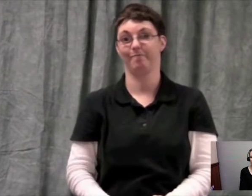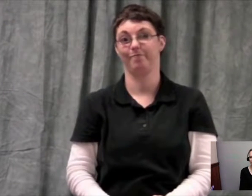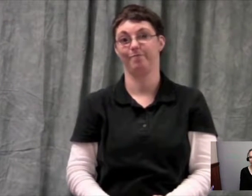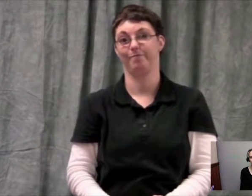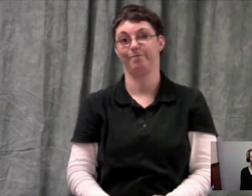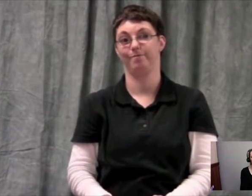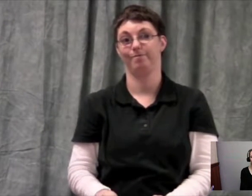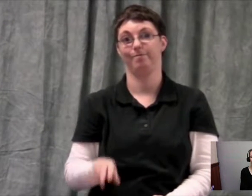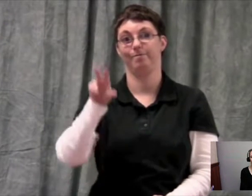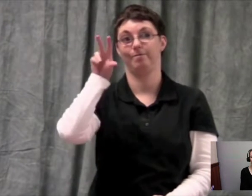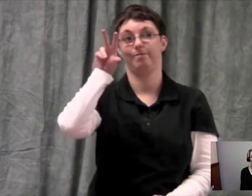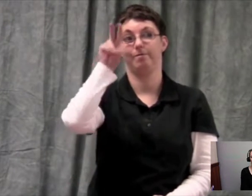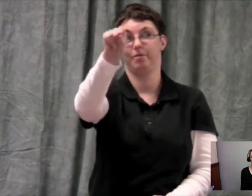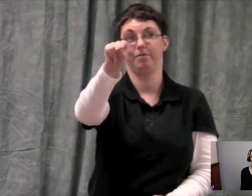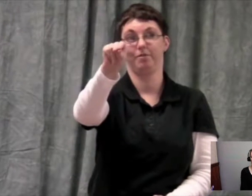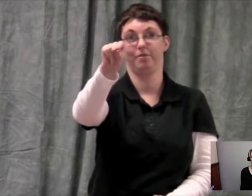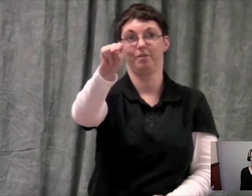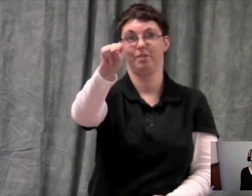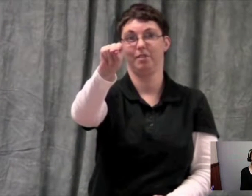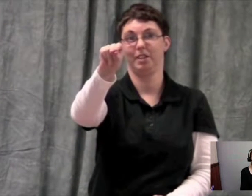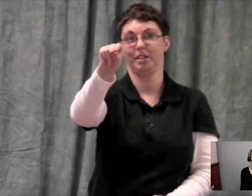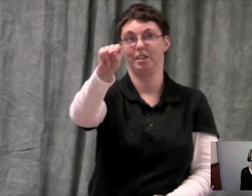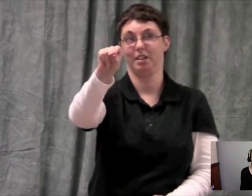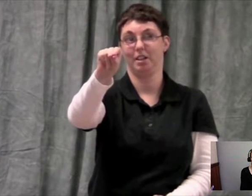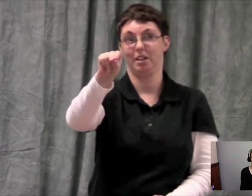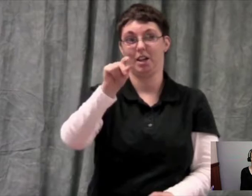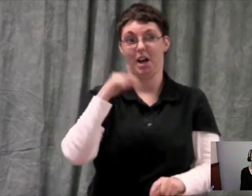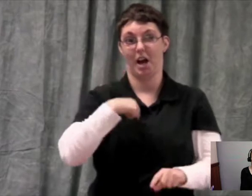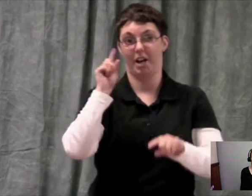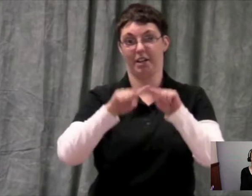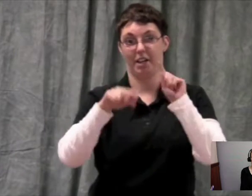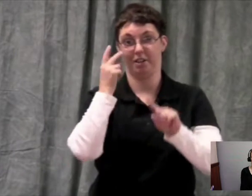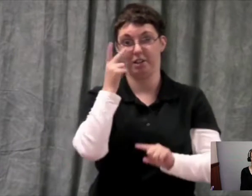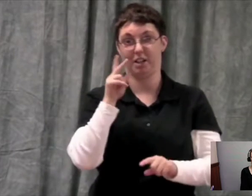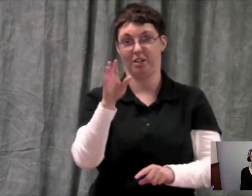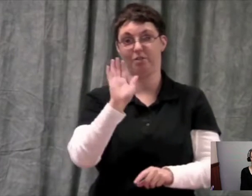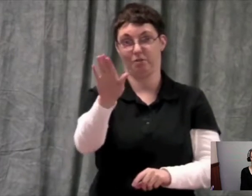I just told her no. I was like, I can't even see your face or your mouth.